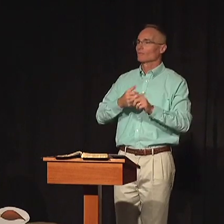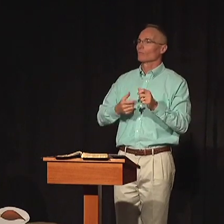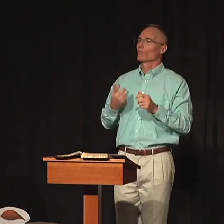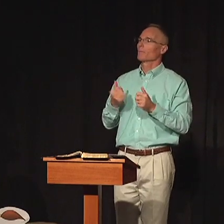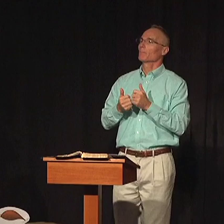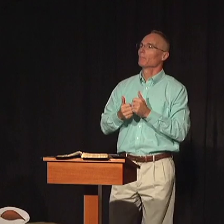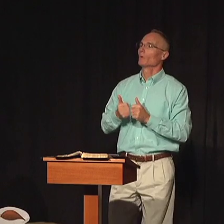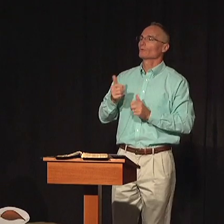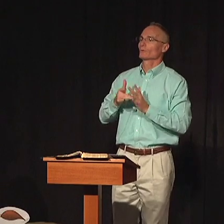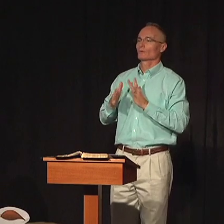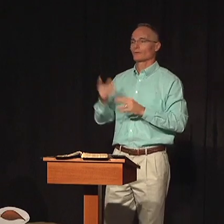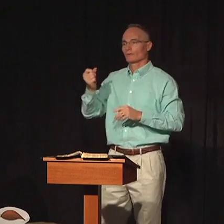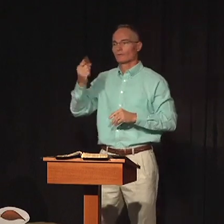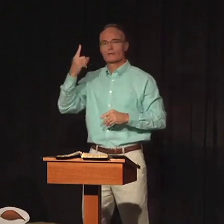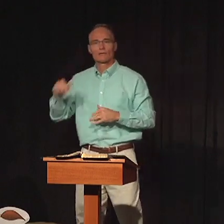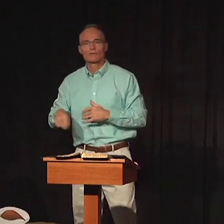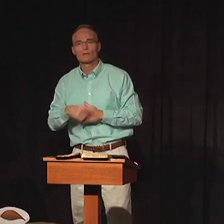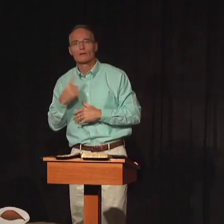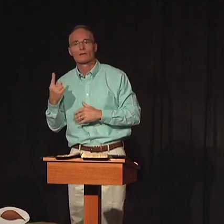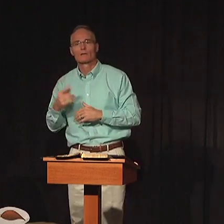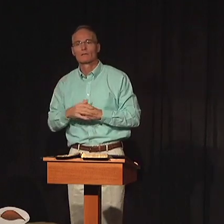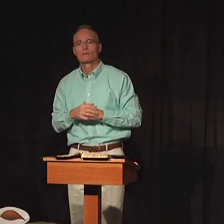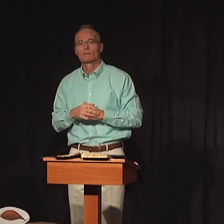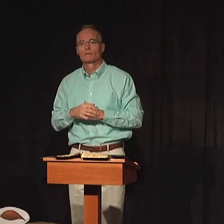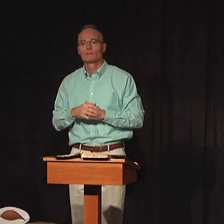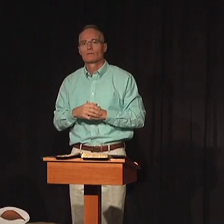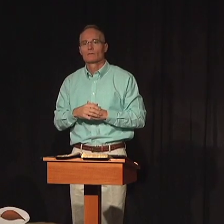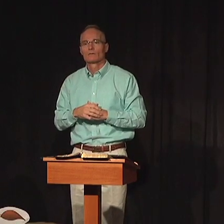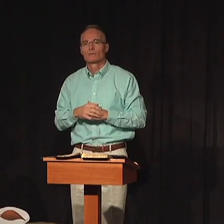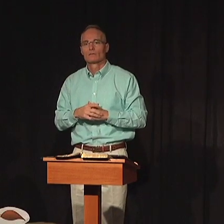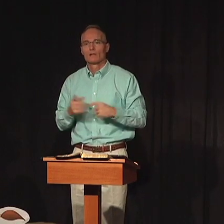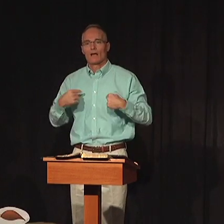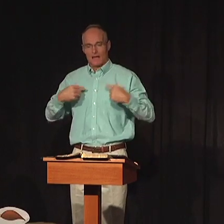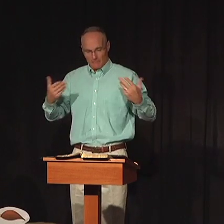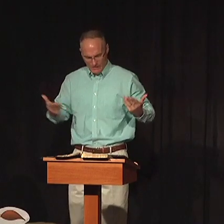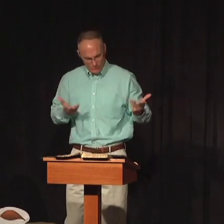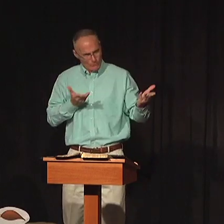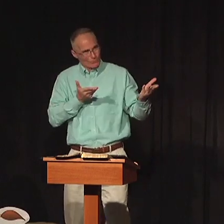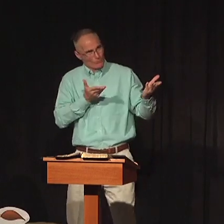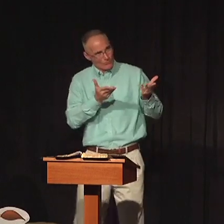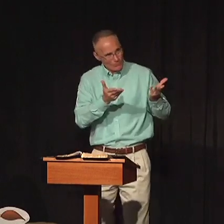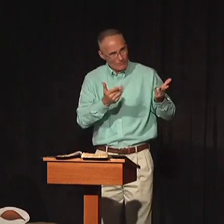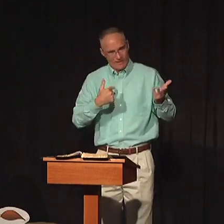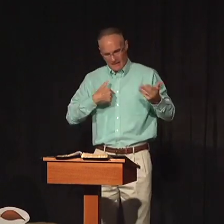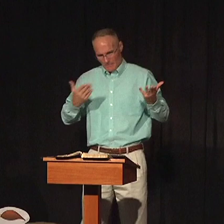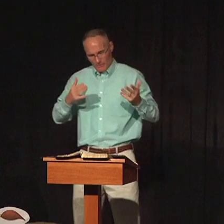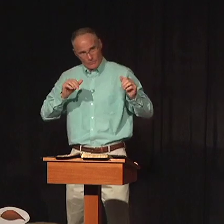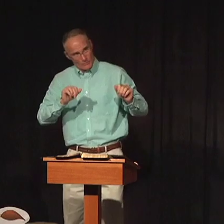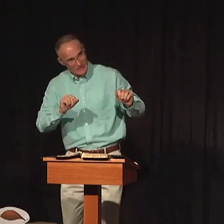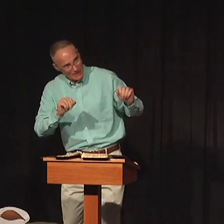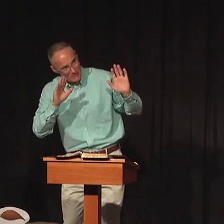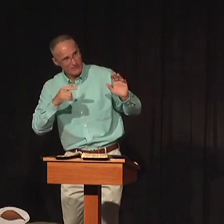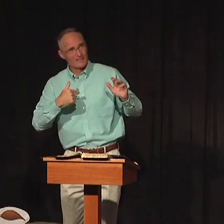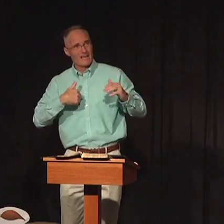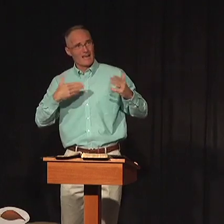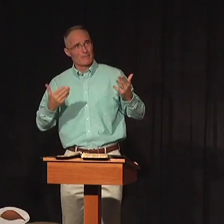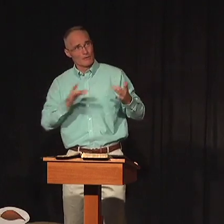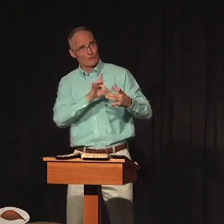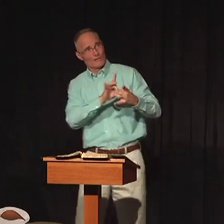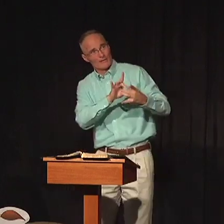is a totally different way than most Christians understand today. I am here to serve. I am here to sacrifice.